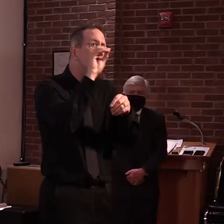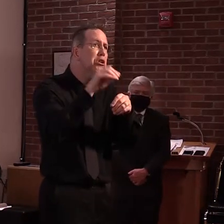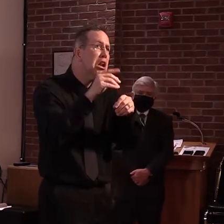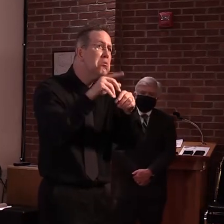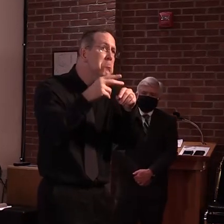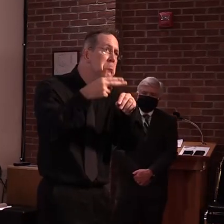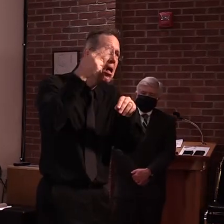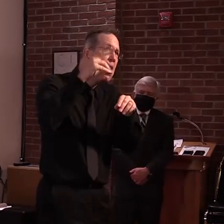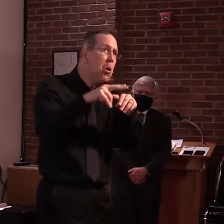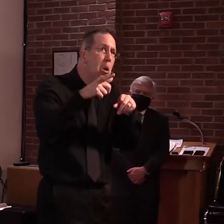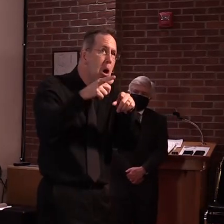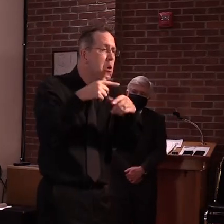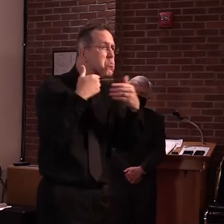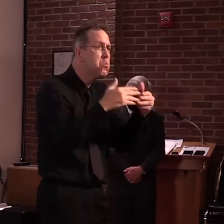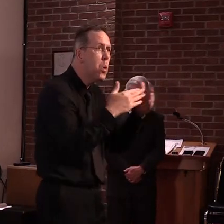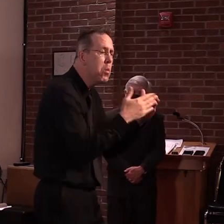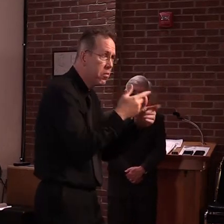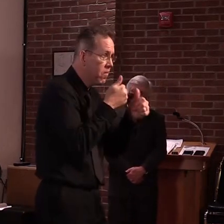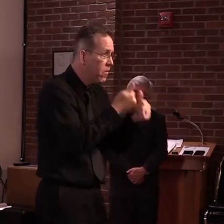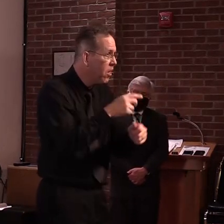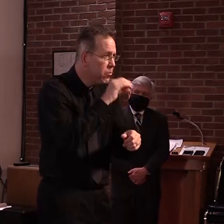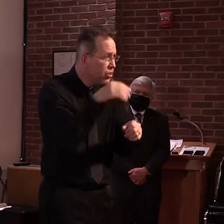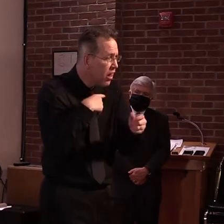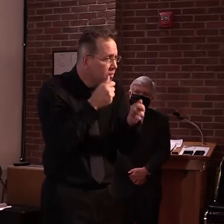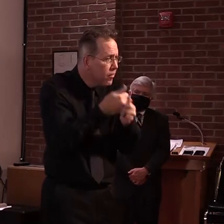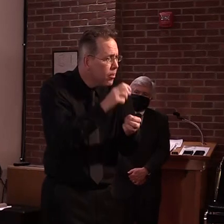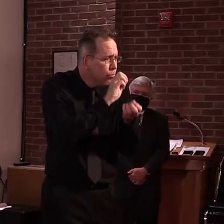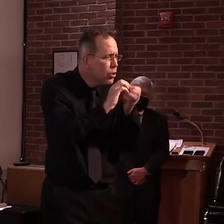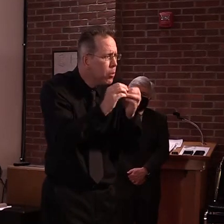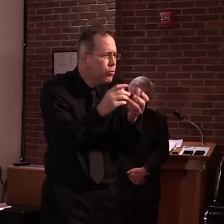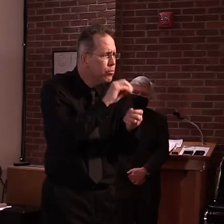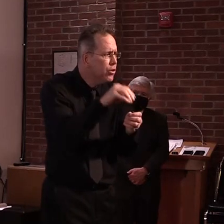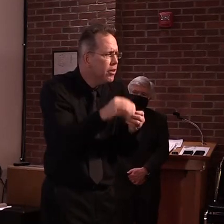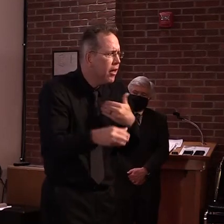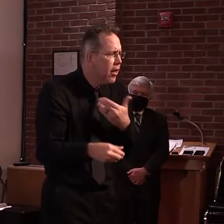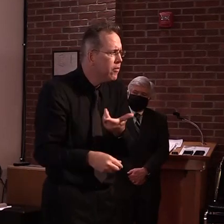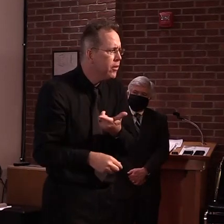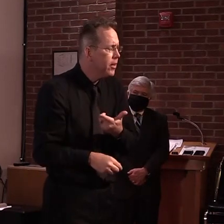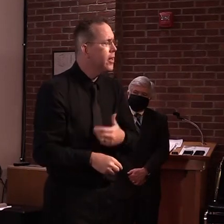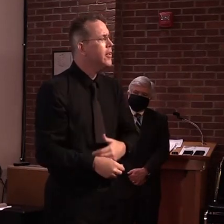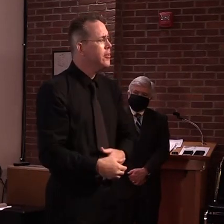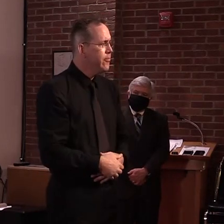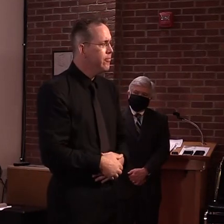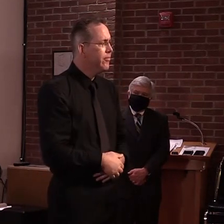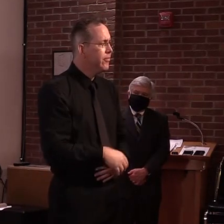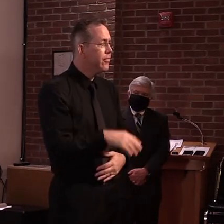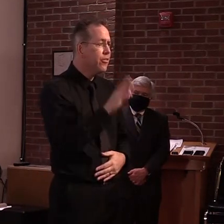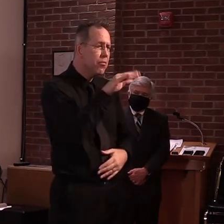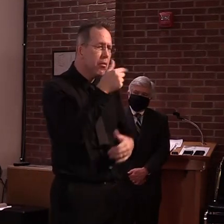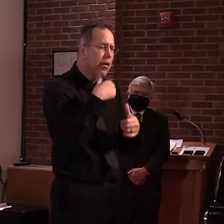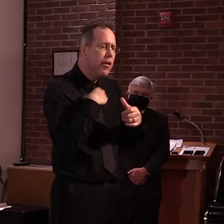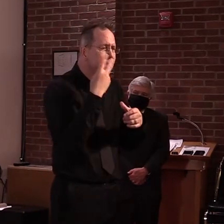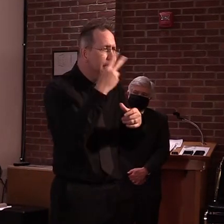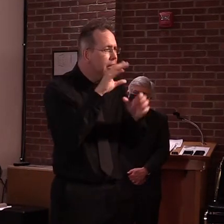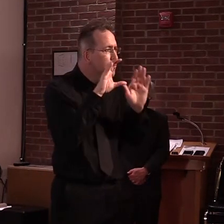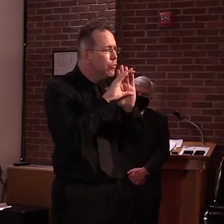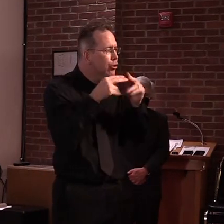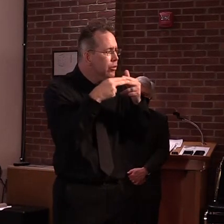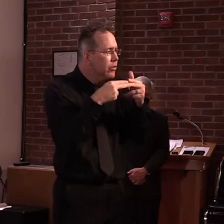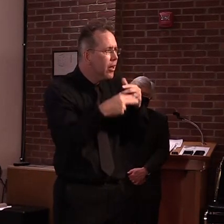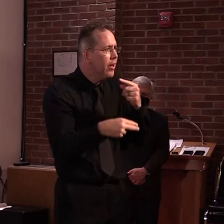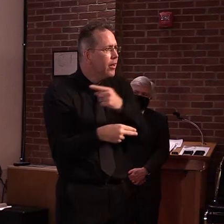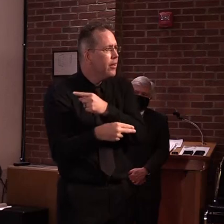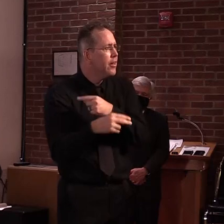more area, I think we'll continue to see that. Every week we've been opening up more of the sectors, doing a little bit at a